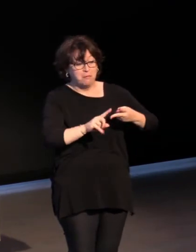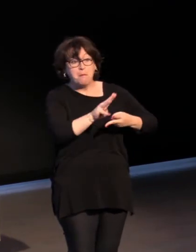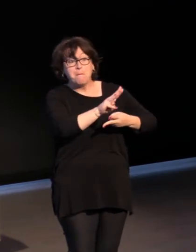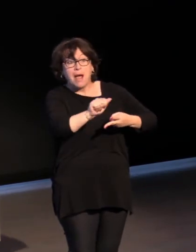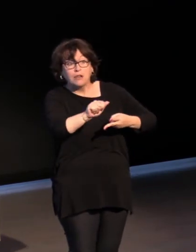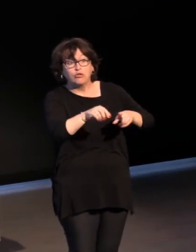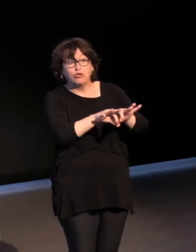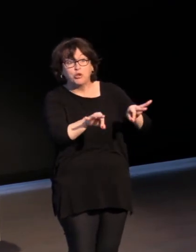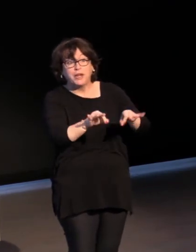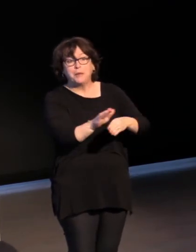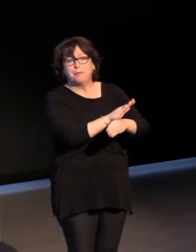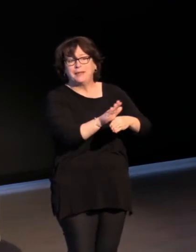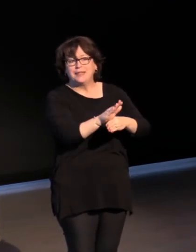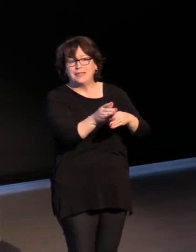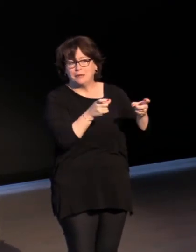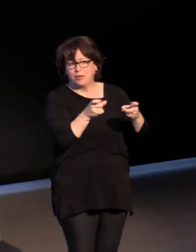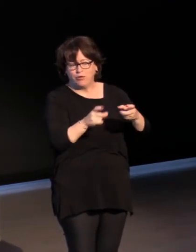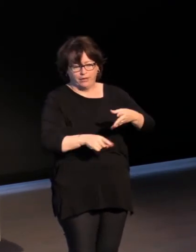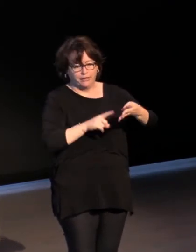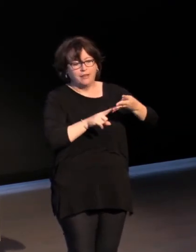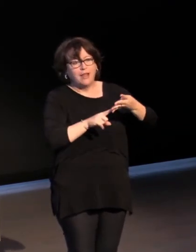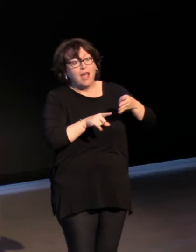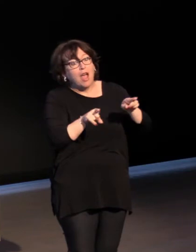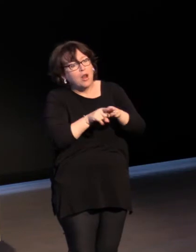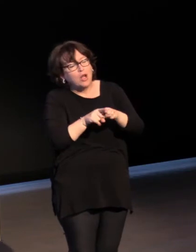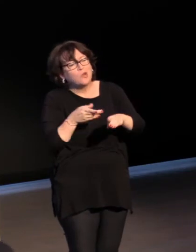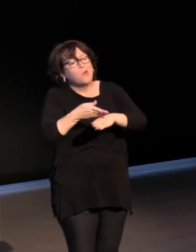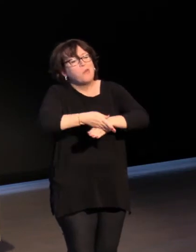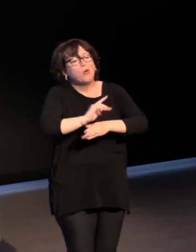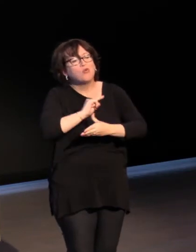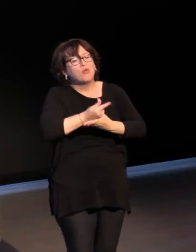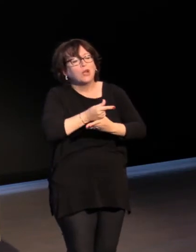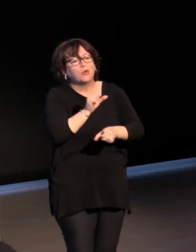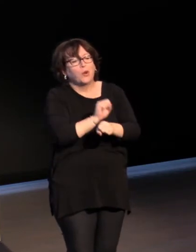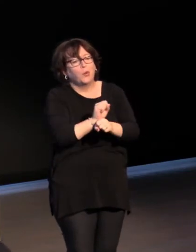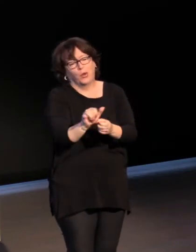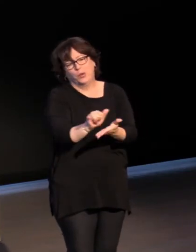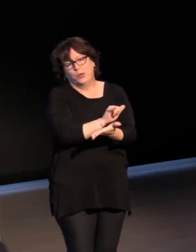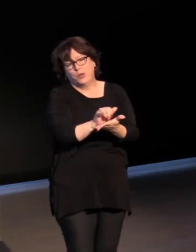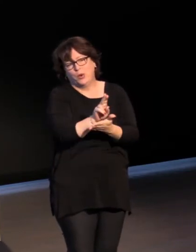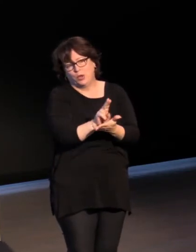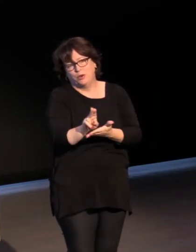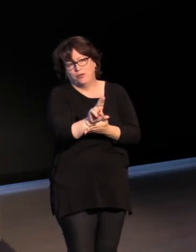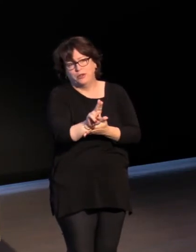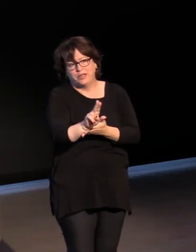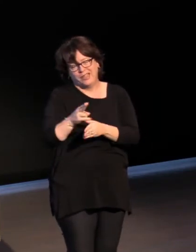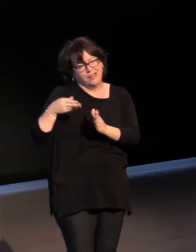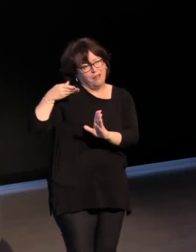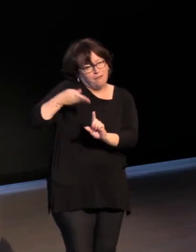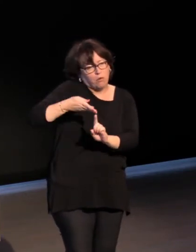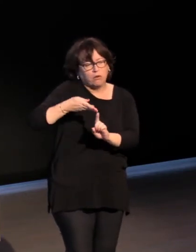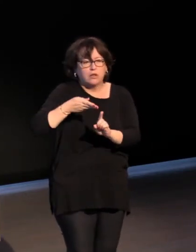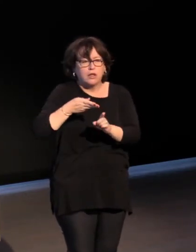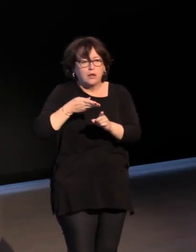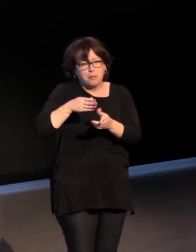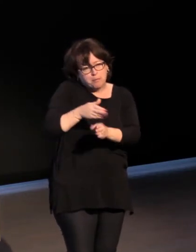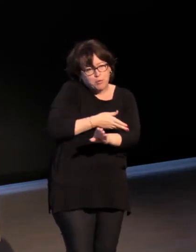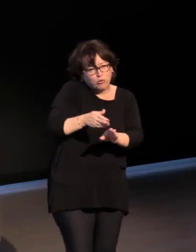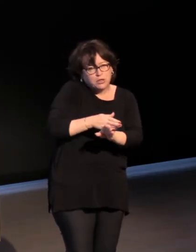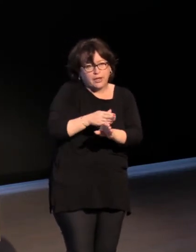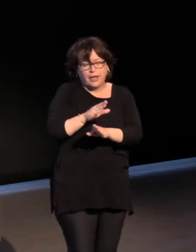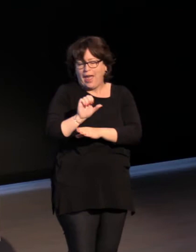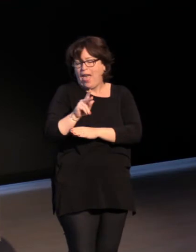administration from New York University, and has done postgraduate work in ethnomusicology at Hunter College at the